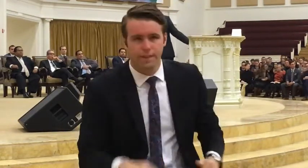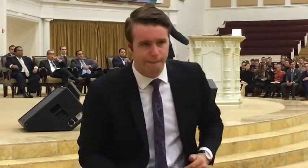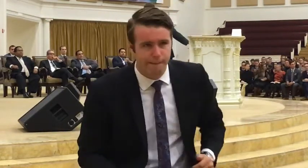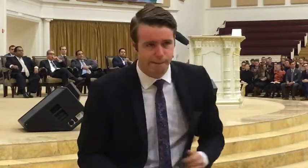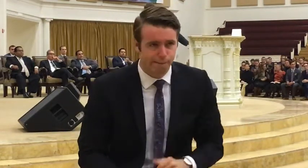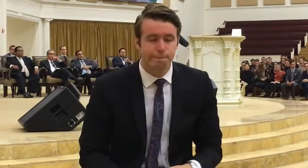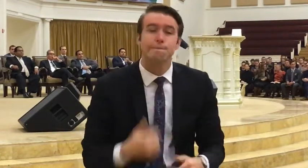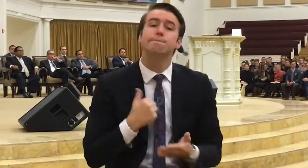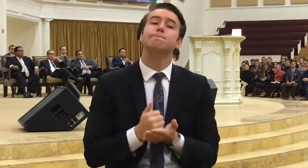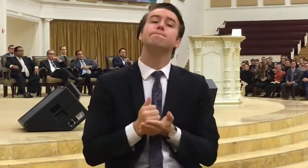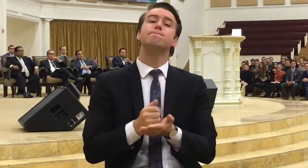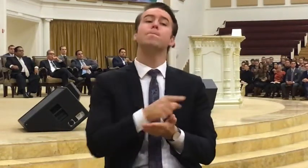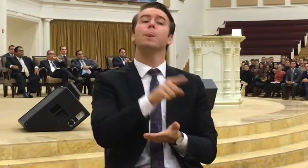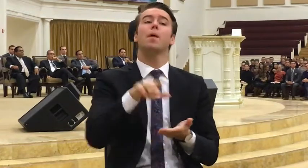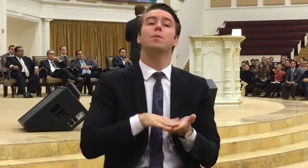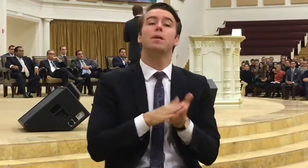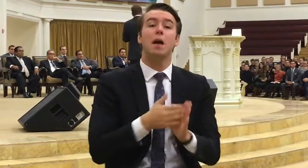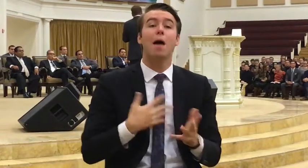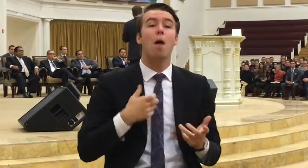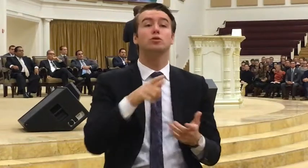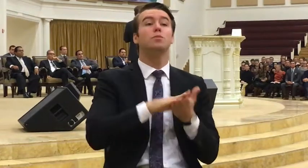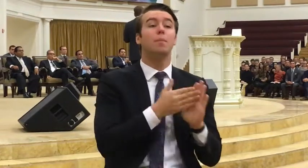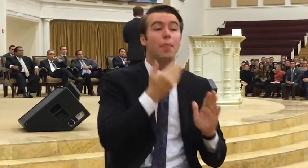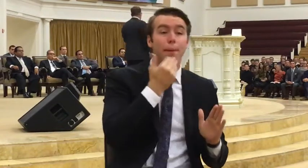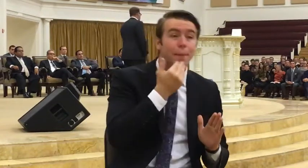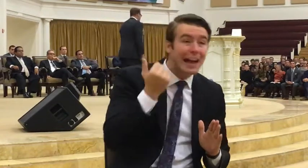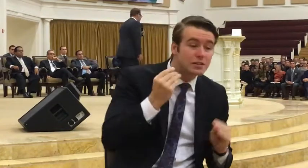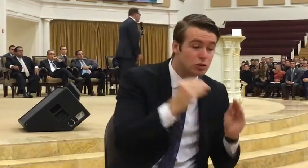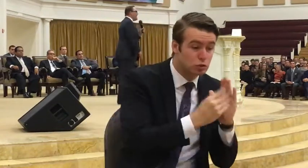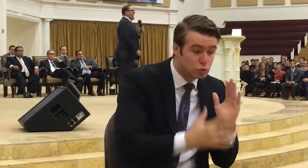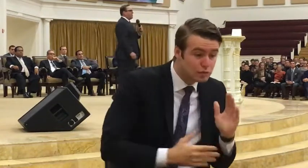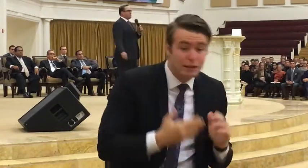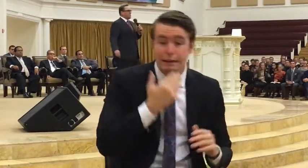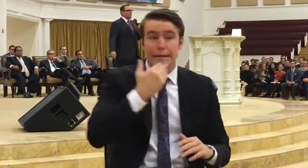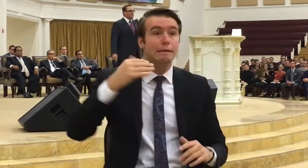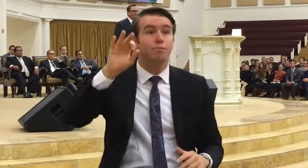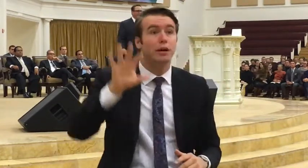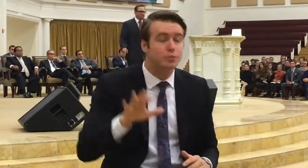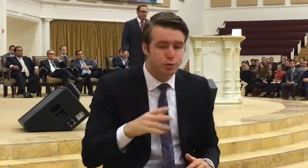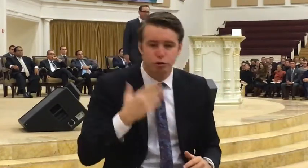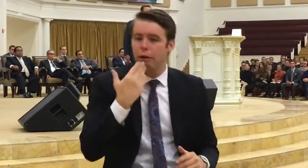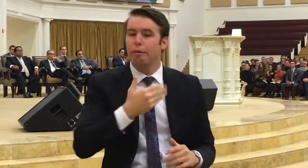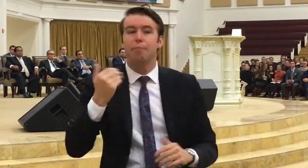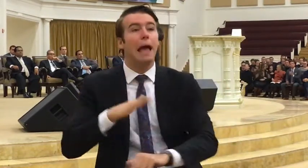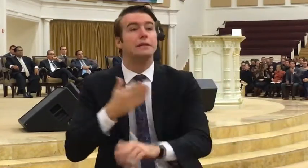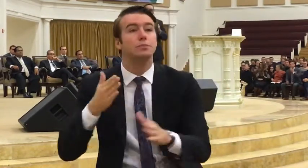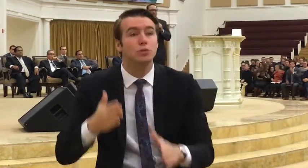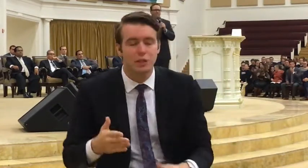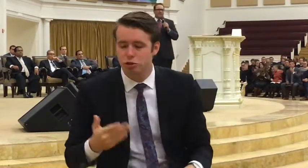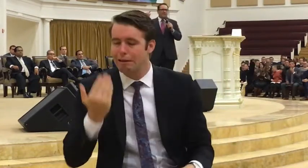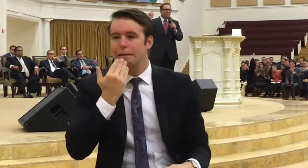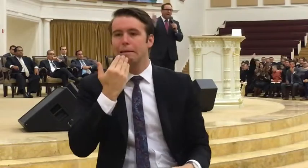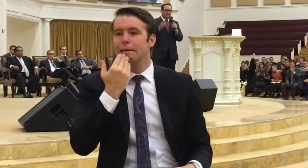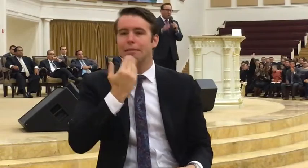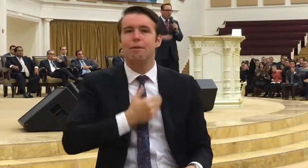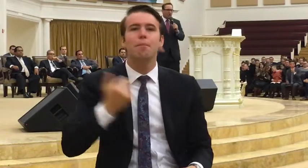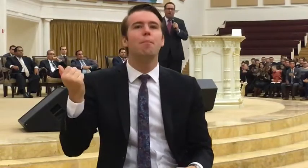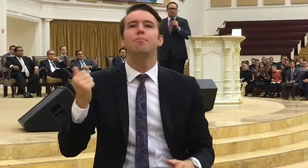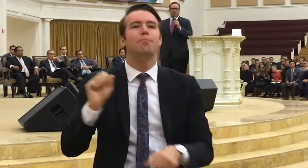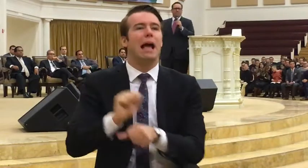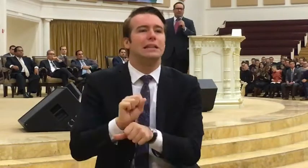I want to help you become. I want you to be the best student. I want you to be the best preacher. I want you to be the best musician. I want you to be the